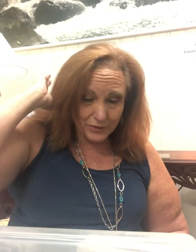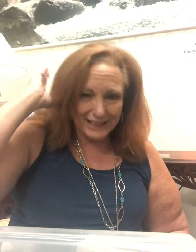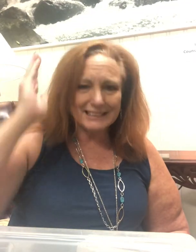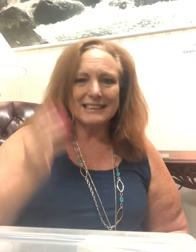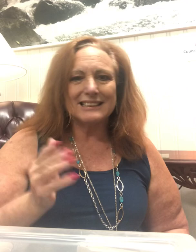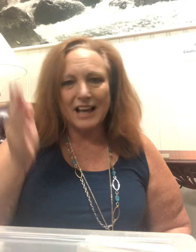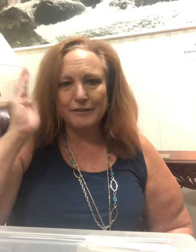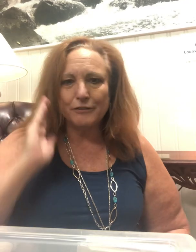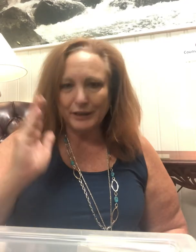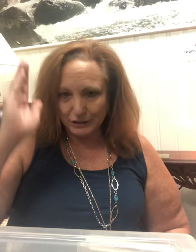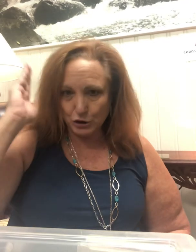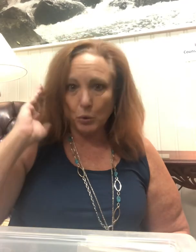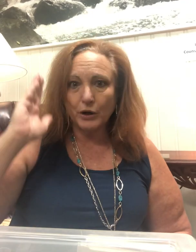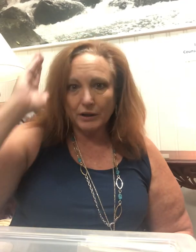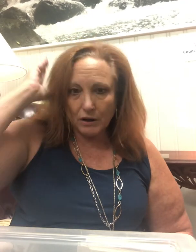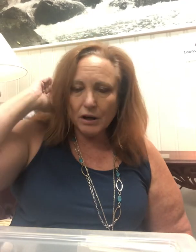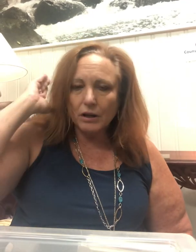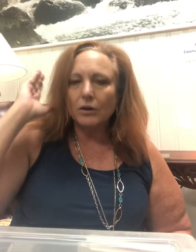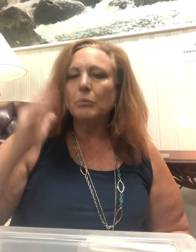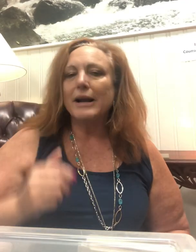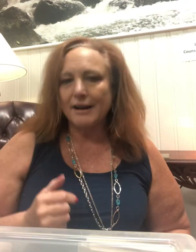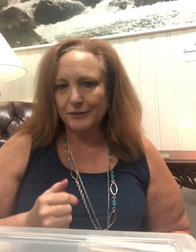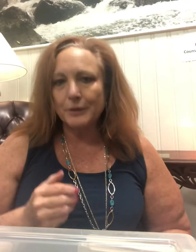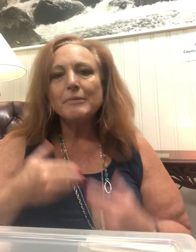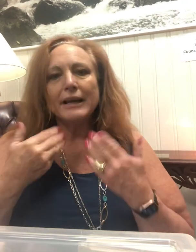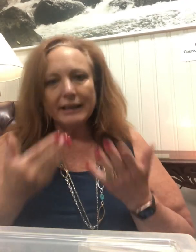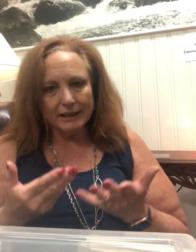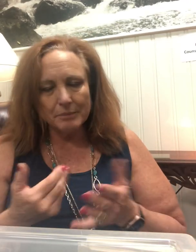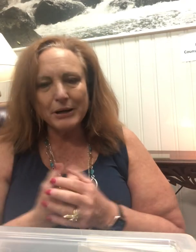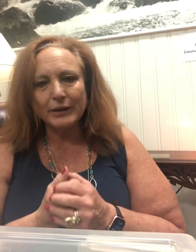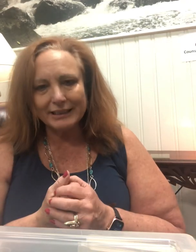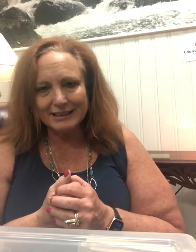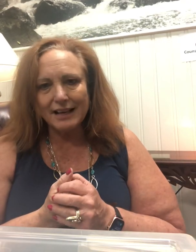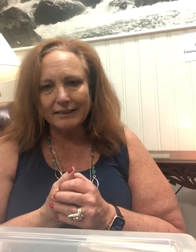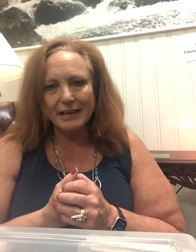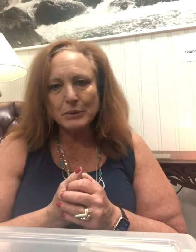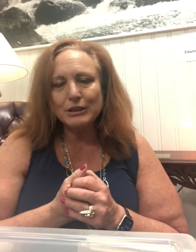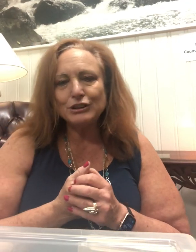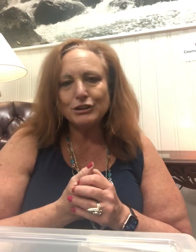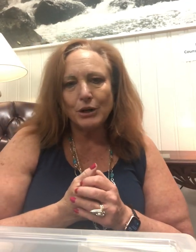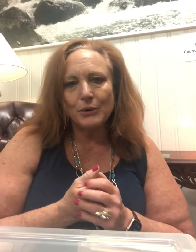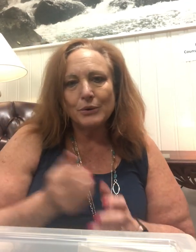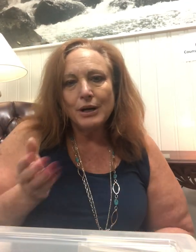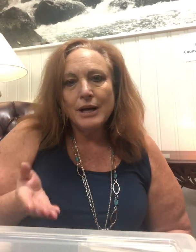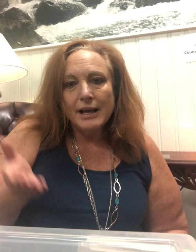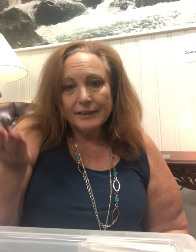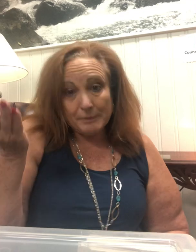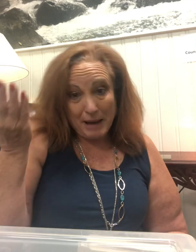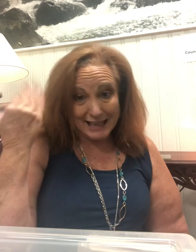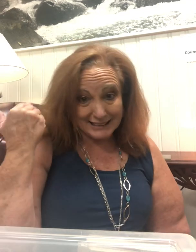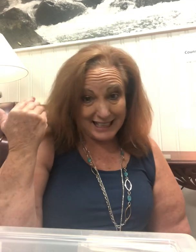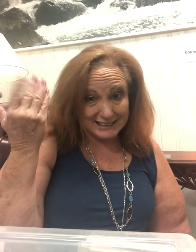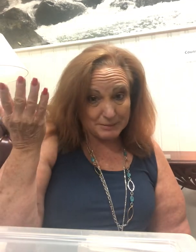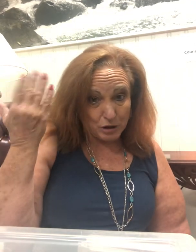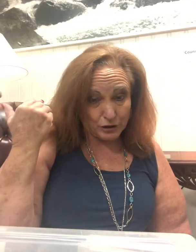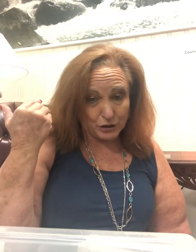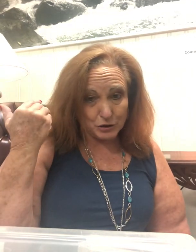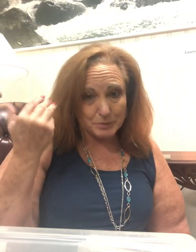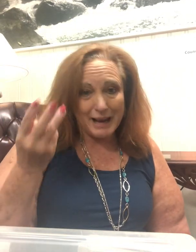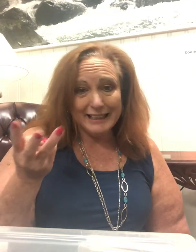That's the sign for historical or whatever in American Sign Language. So the past tense marker goes back